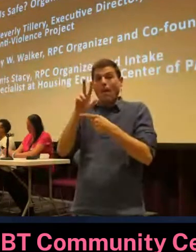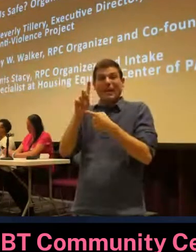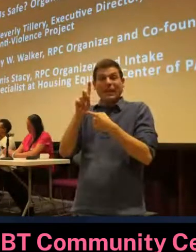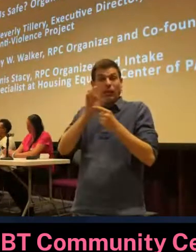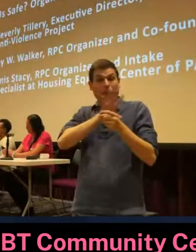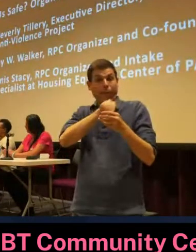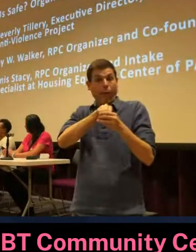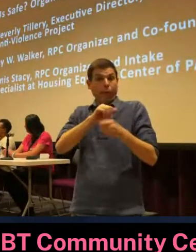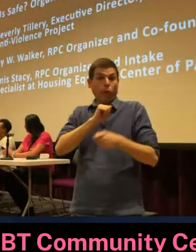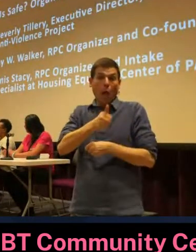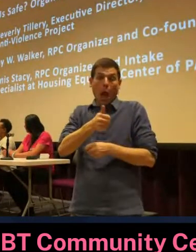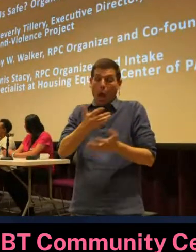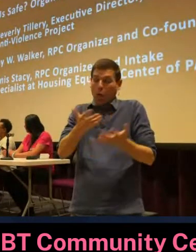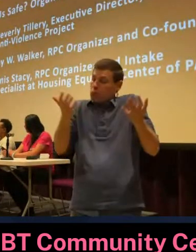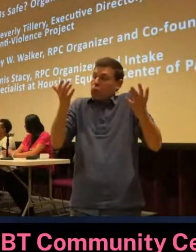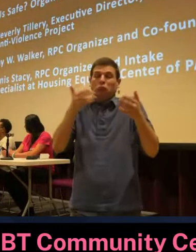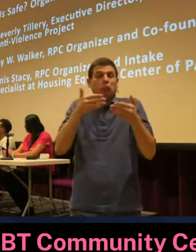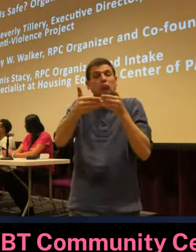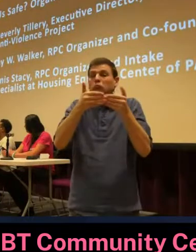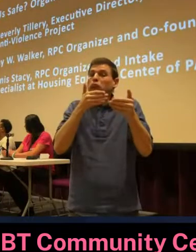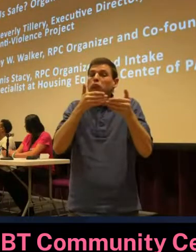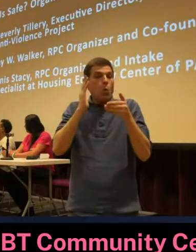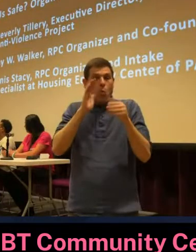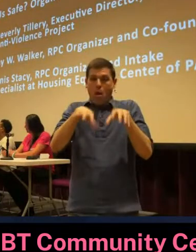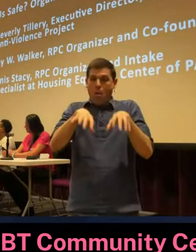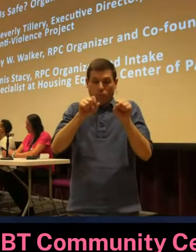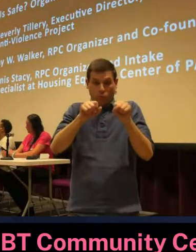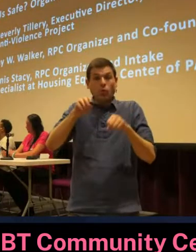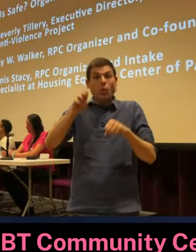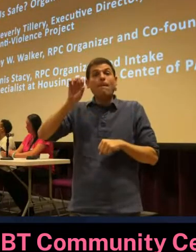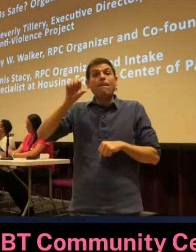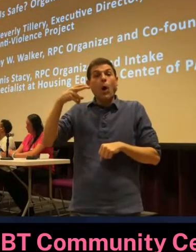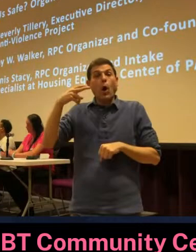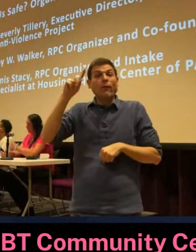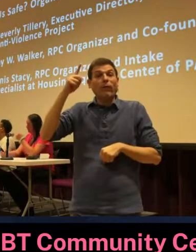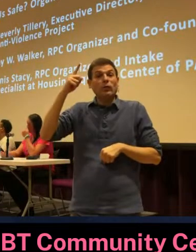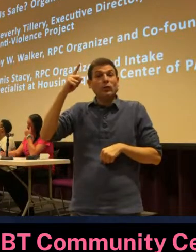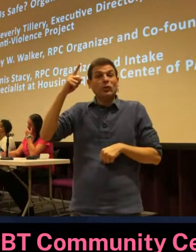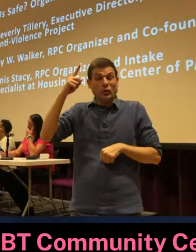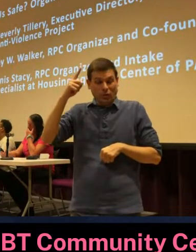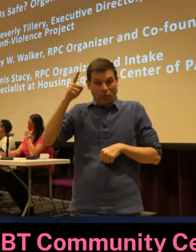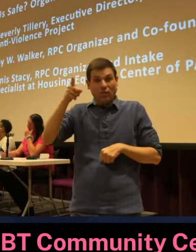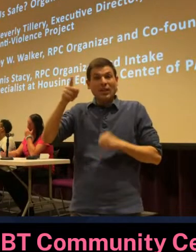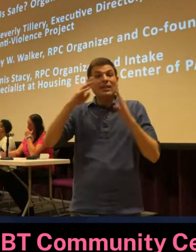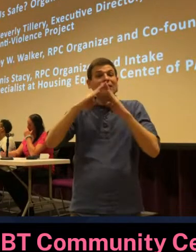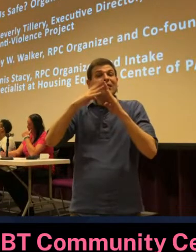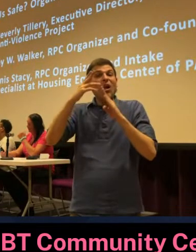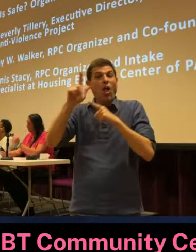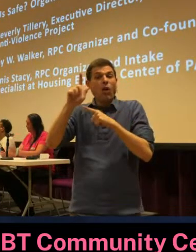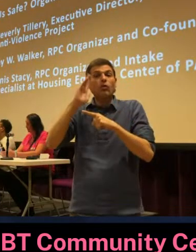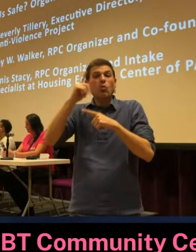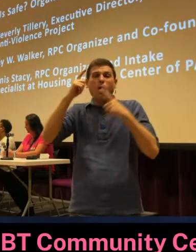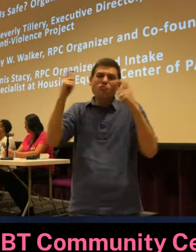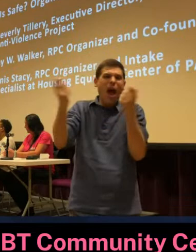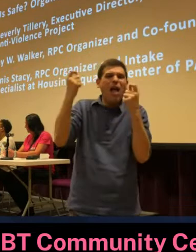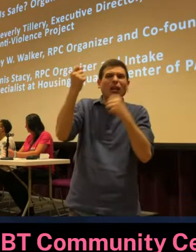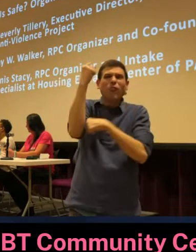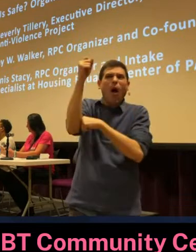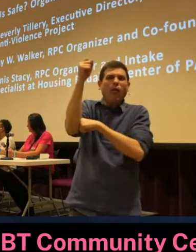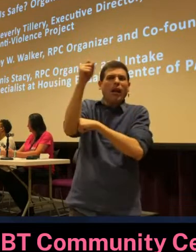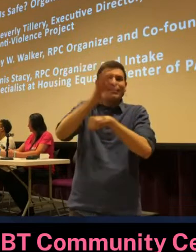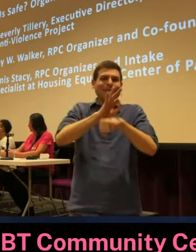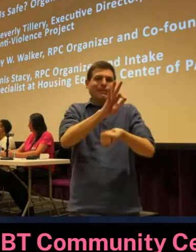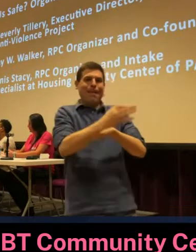out. So that's March 1st at City Hall. There's going to be a rally from 9 a.m. to 10